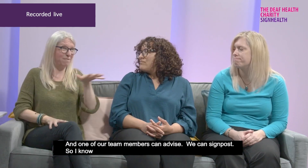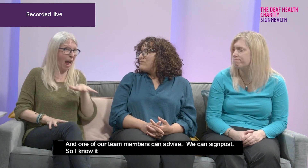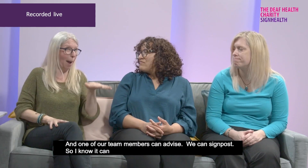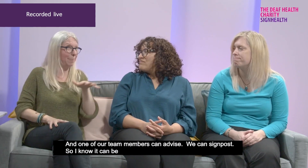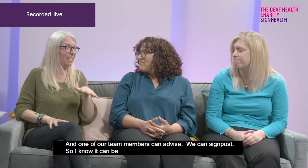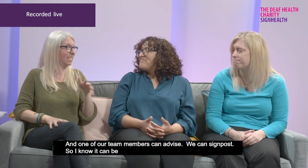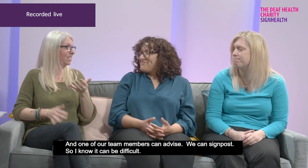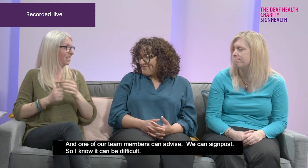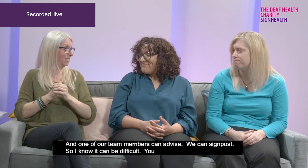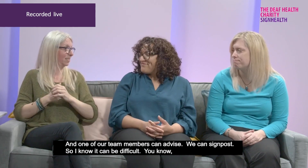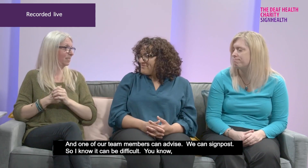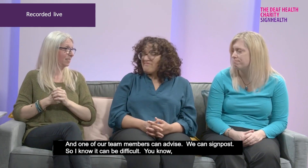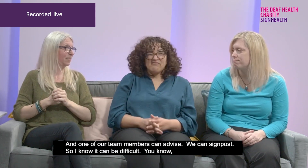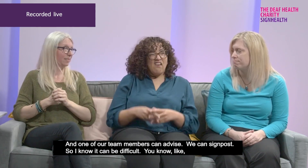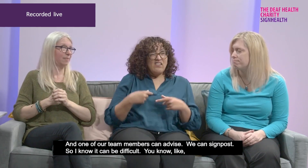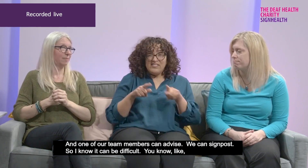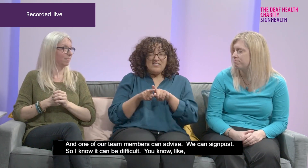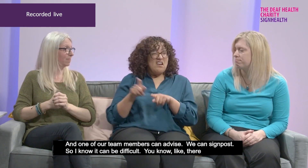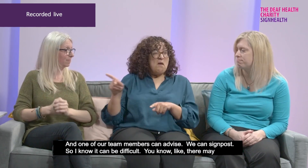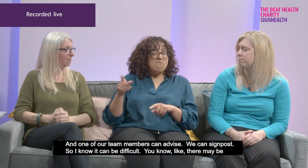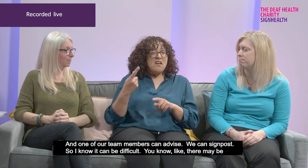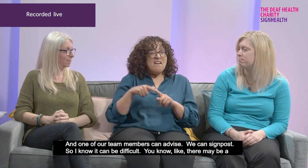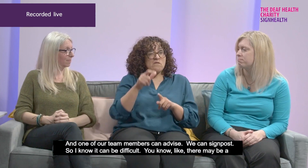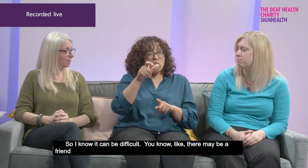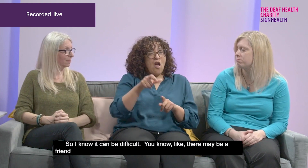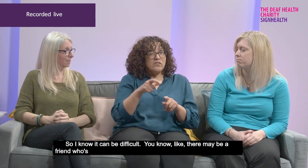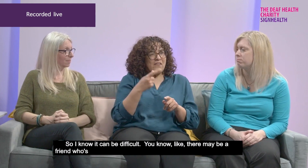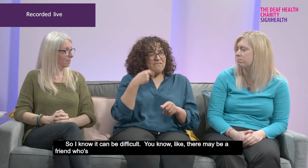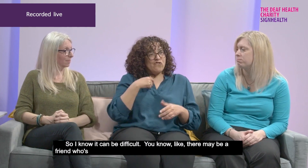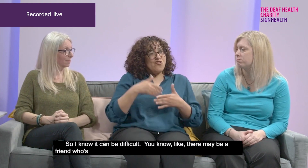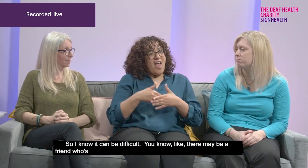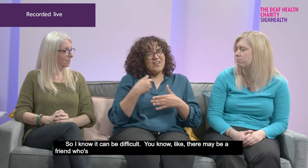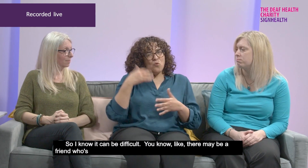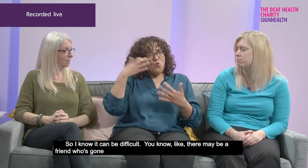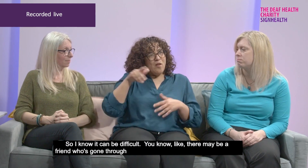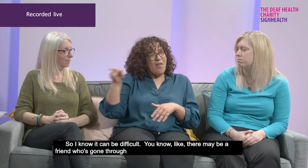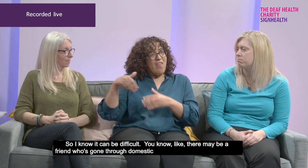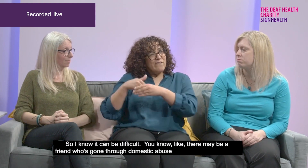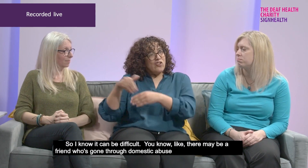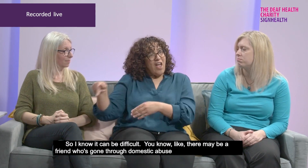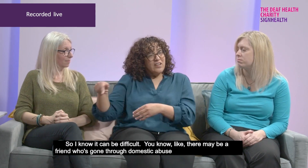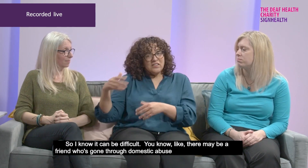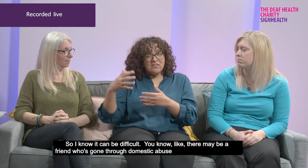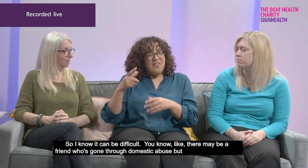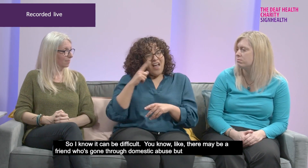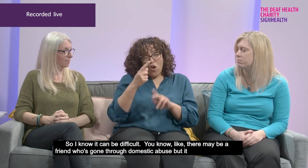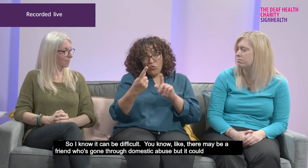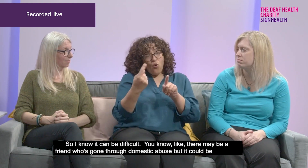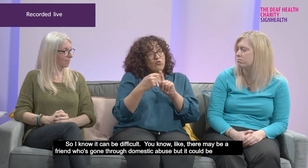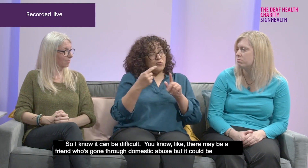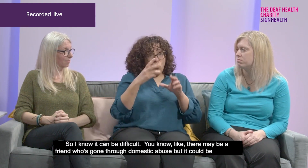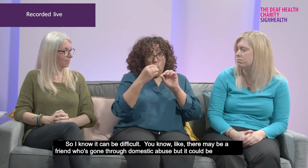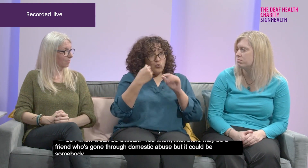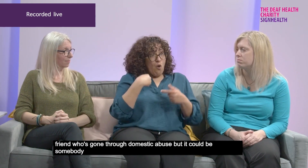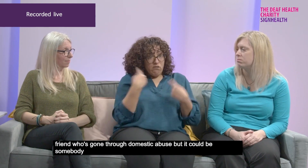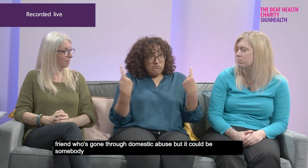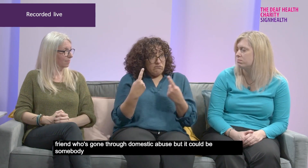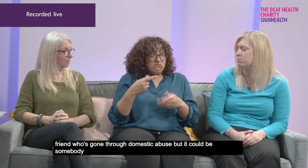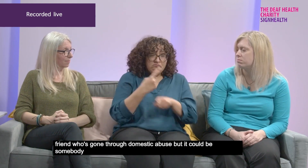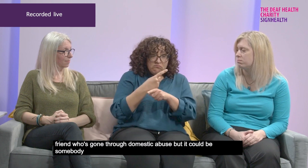domestic abuse, but it could be somebody from their family. And we're saying, true, like, if you're worried about a friend, you can get the